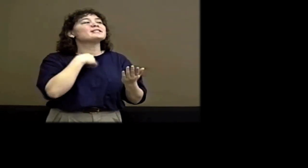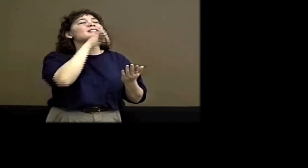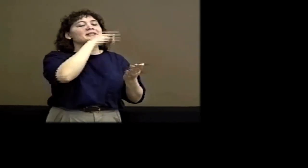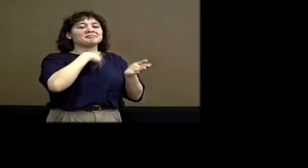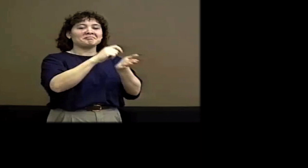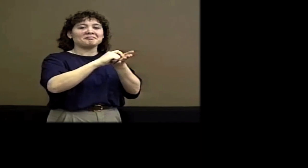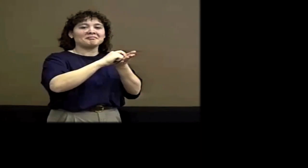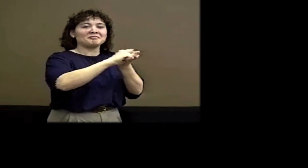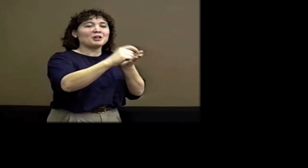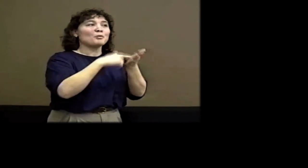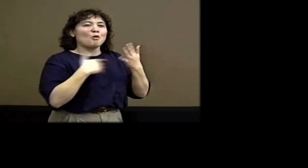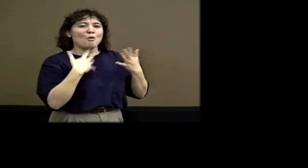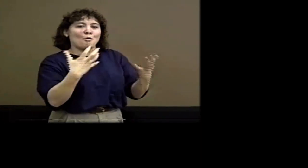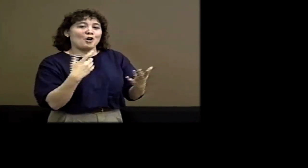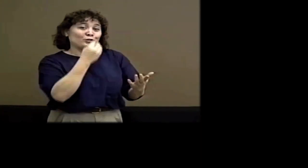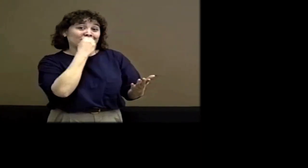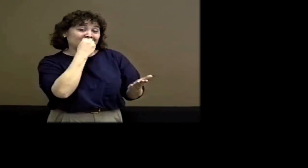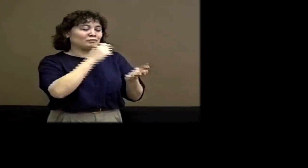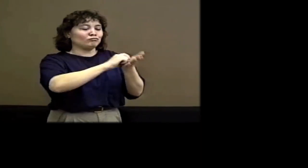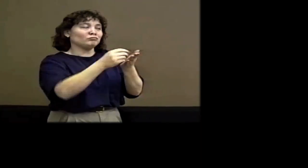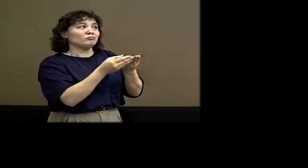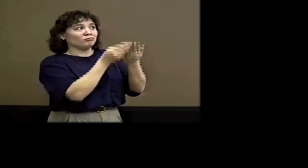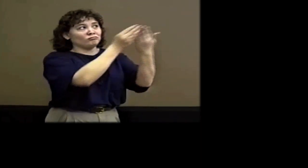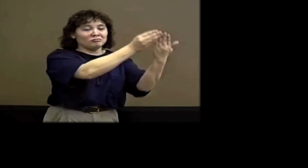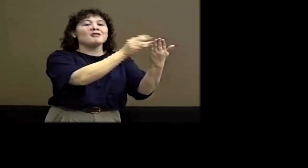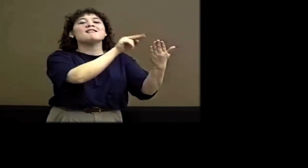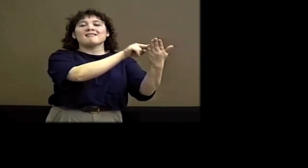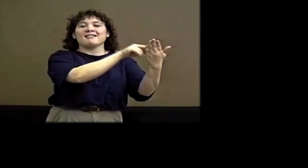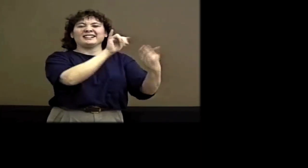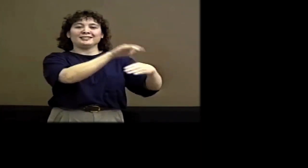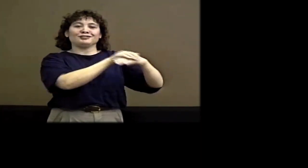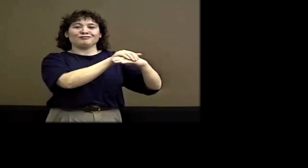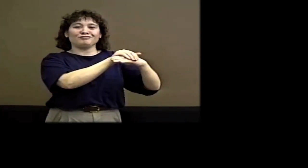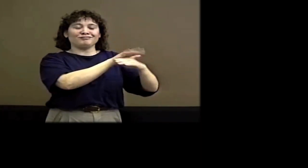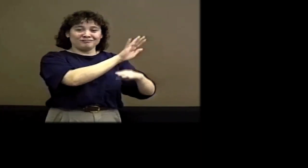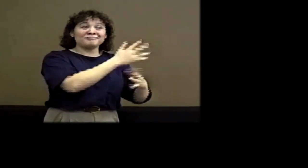gestures and we will write in English if we need to. It all works out in the end.